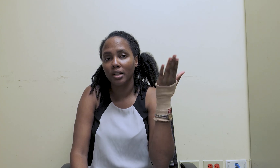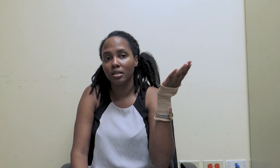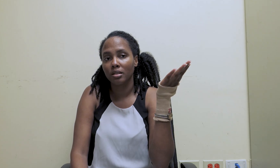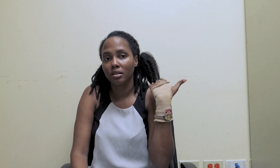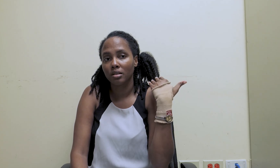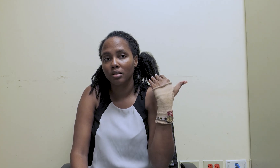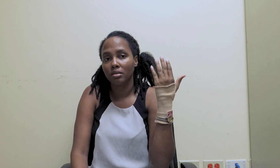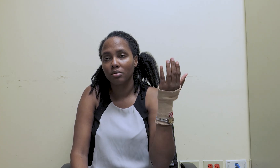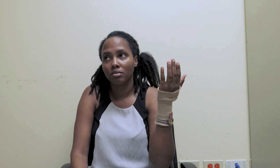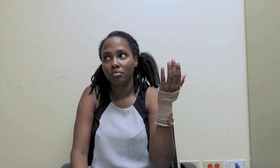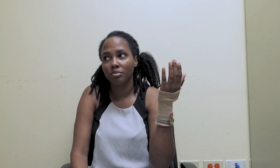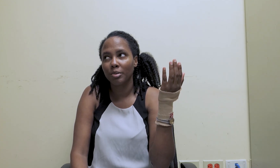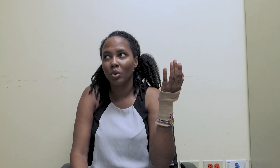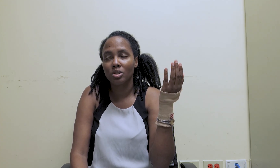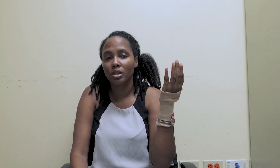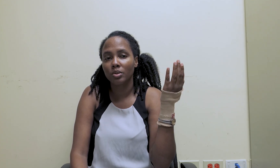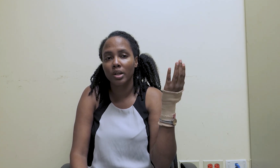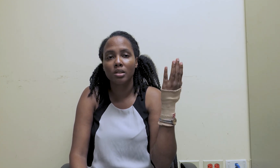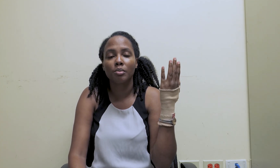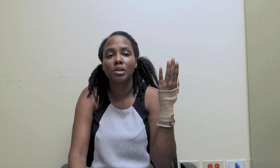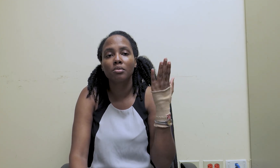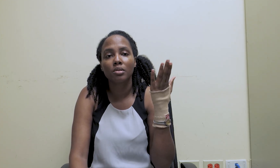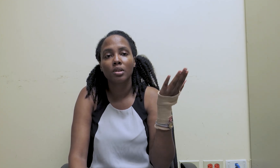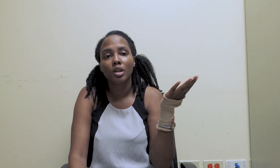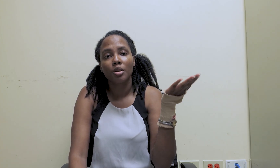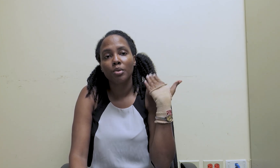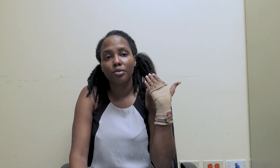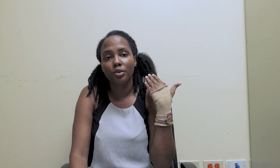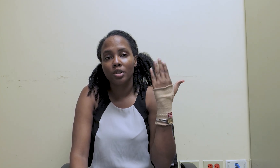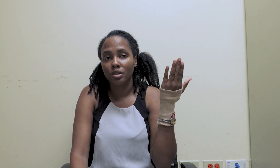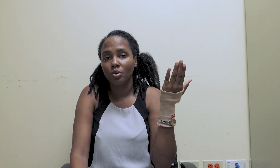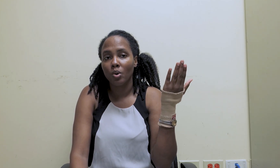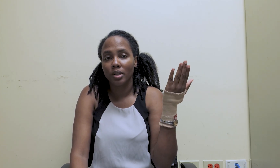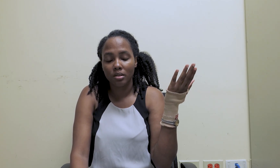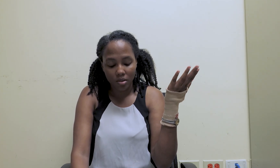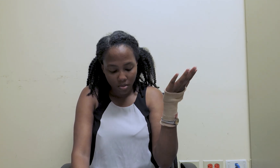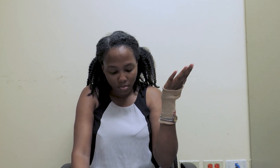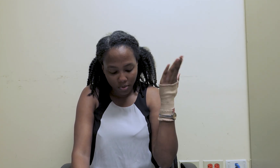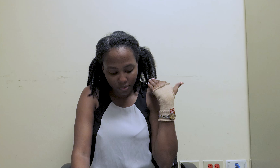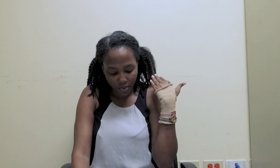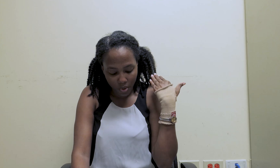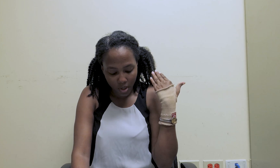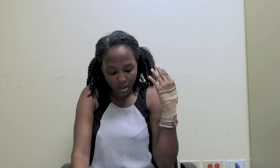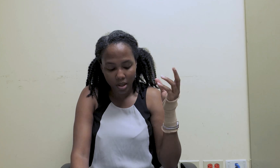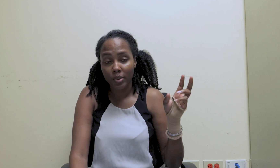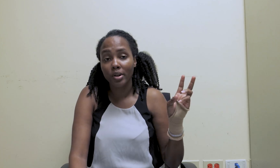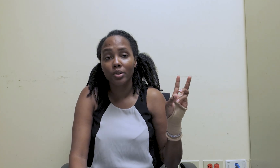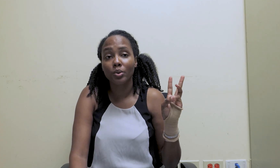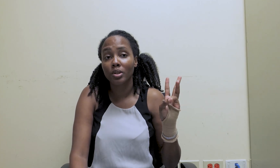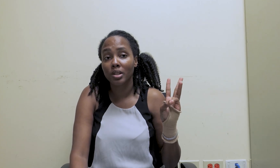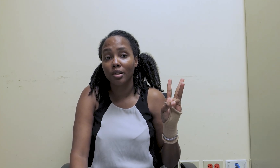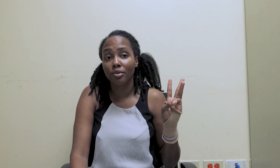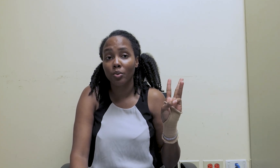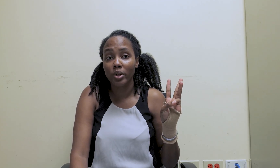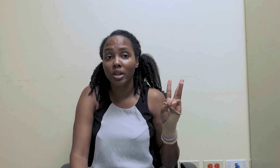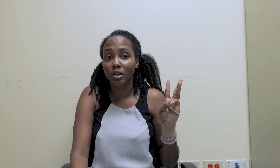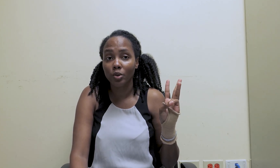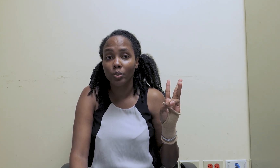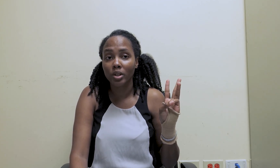it. Maybe once or twice, I believe. Before, just do one. Before, we already know the sign for we knew we